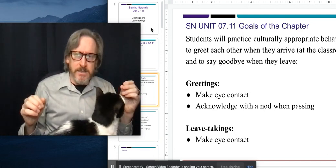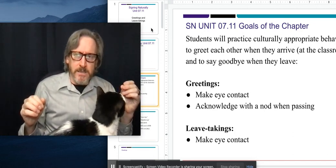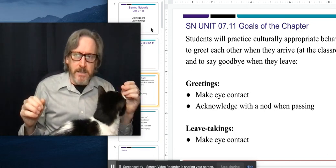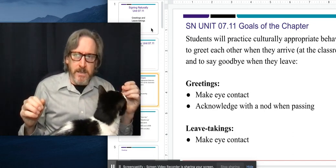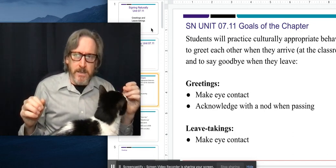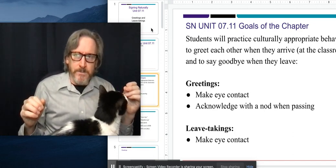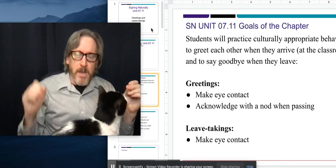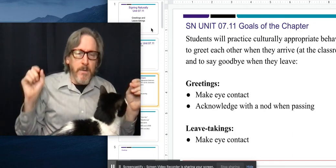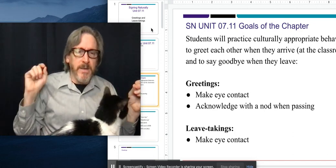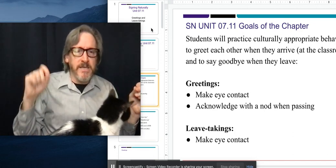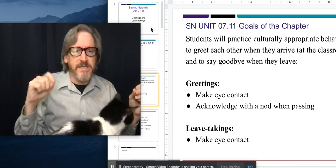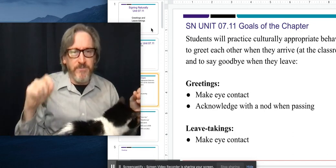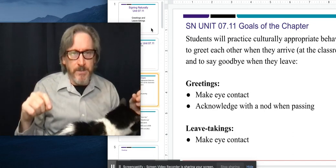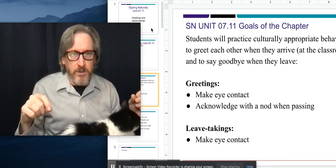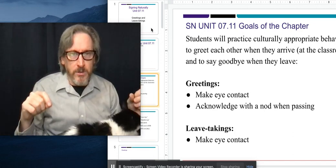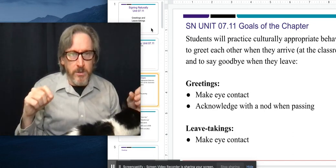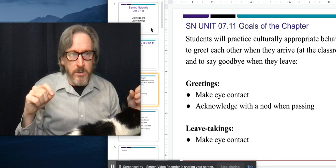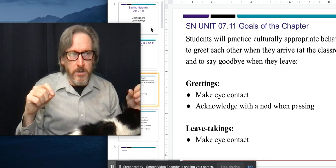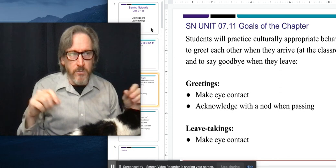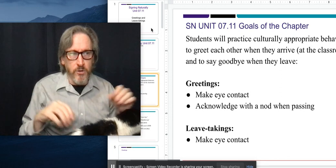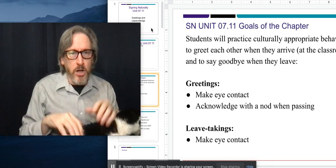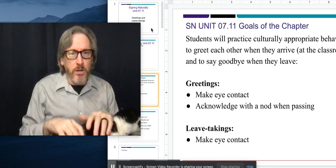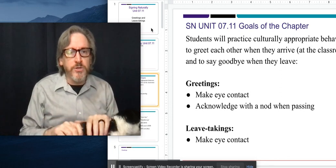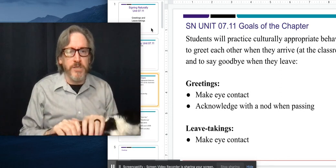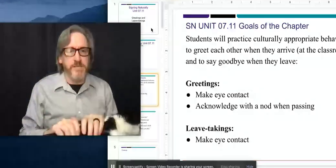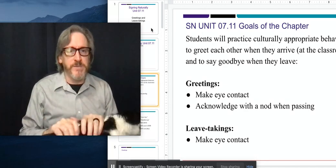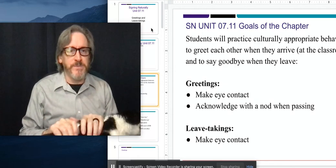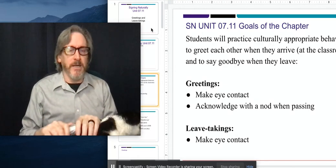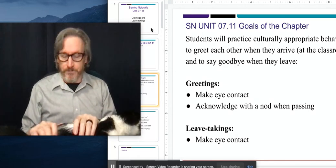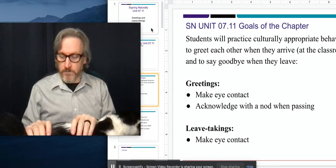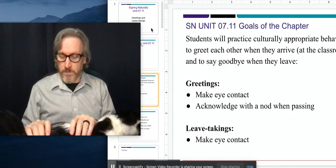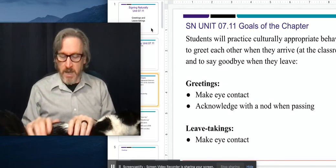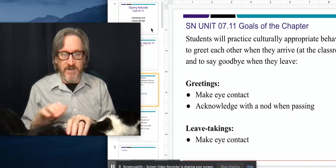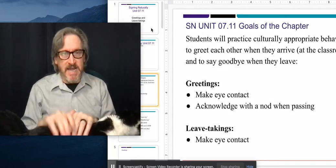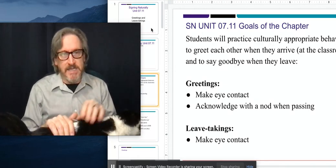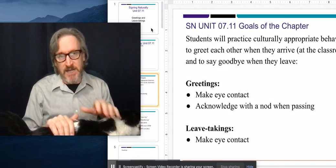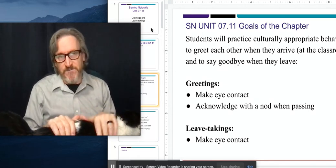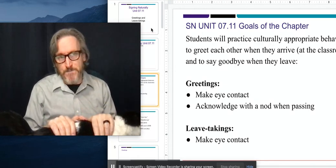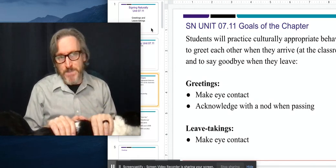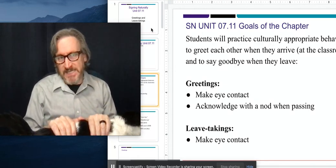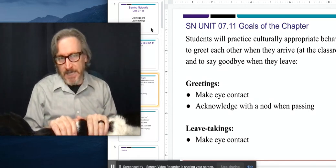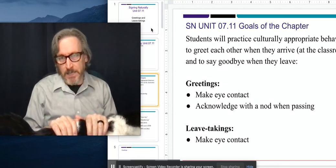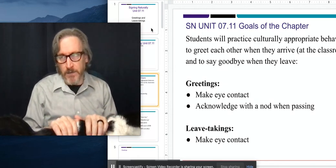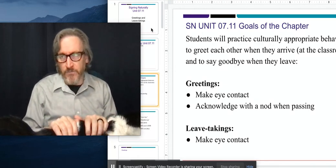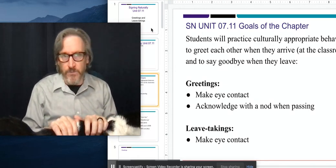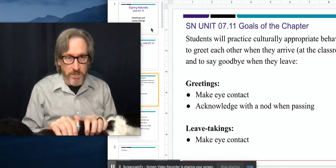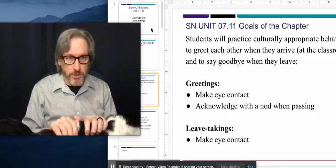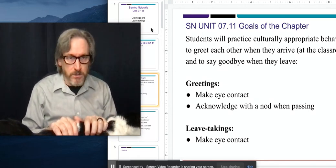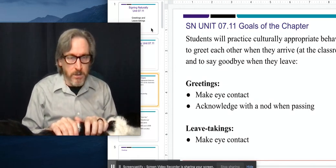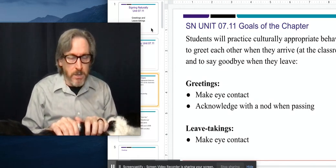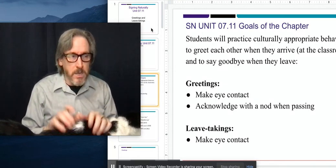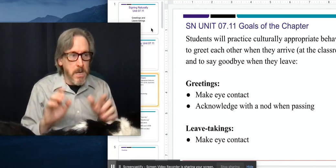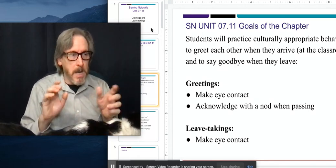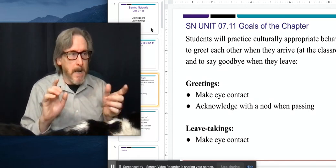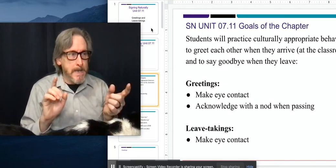It's because deaf people, culturally speaking, have a tendency of missing